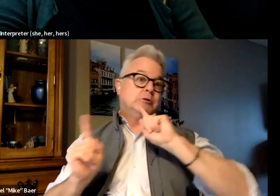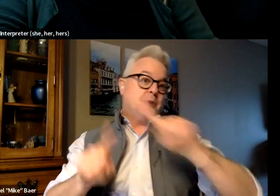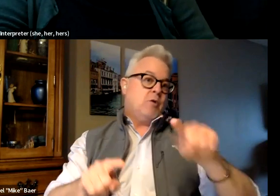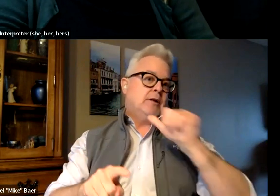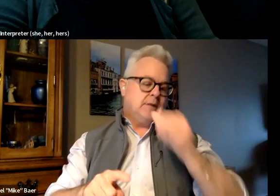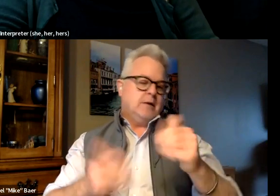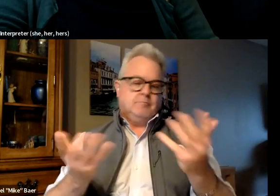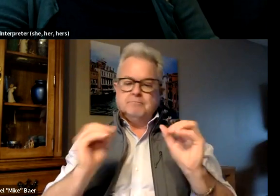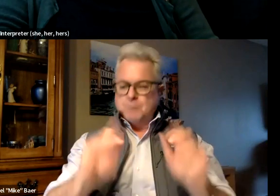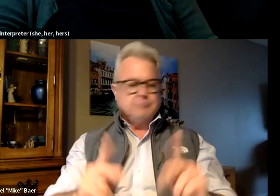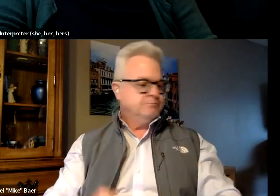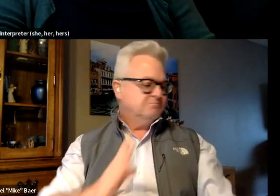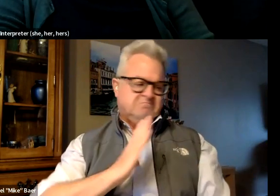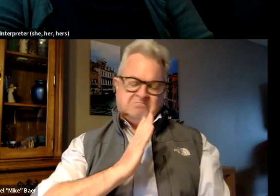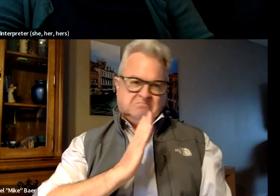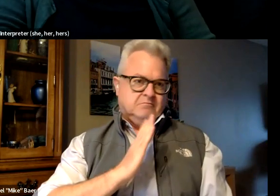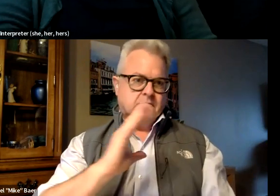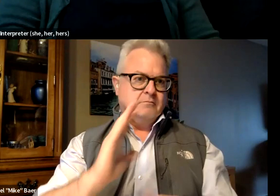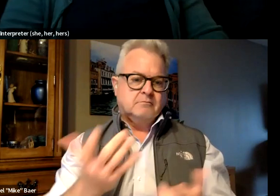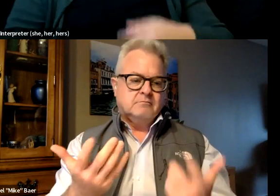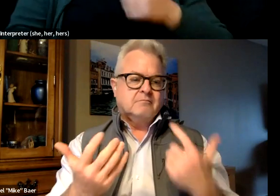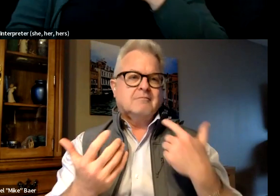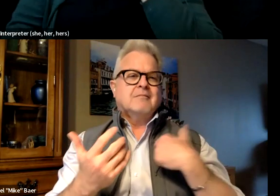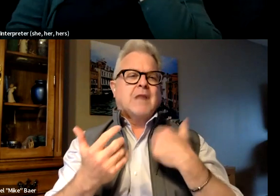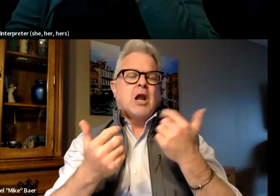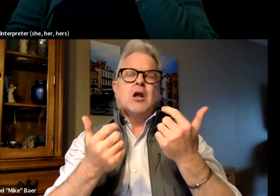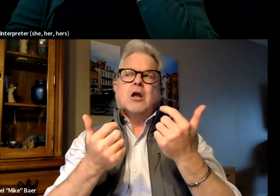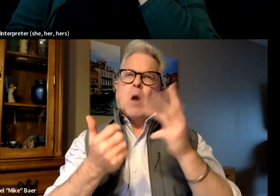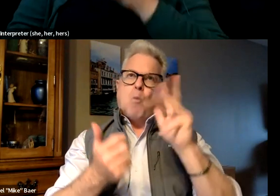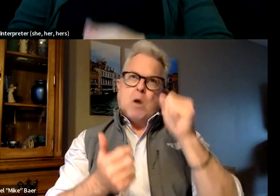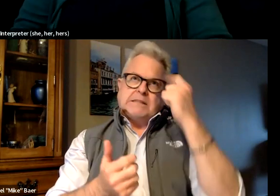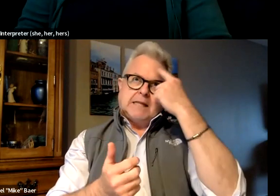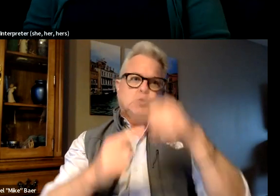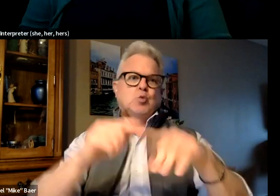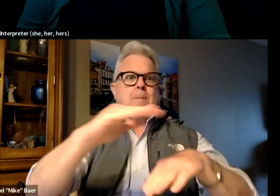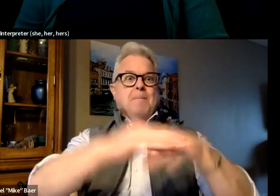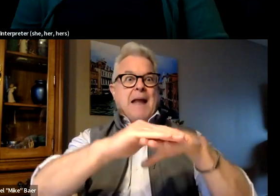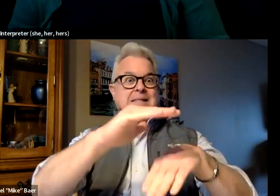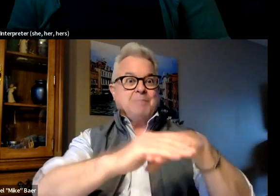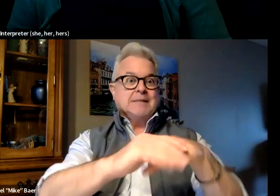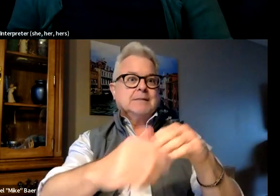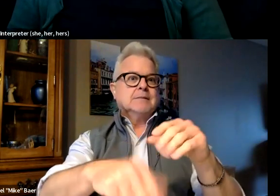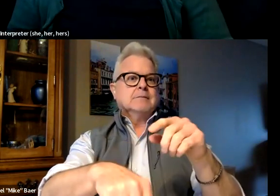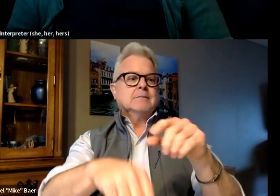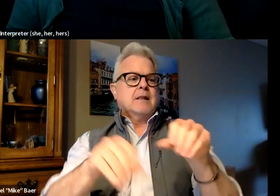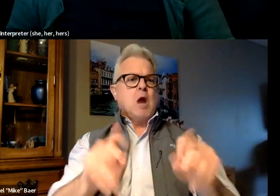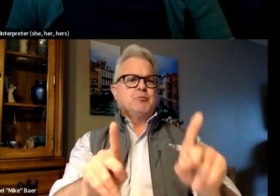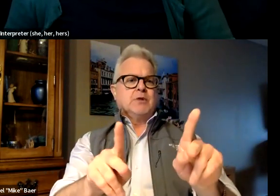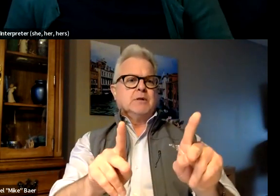yeah, and, our response and all of that, okay, that's fine. I was just thinking to